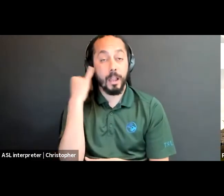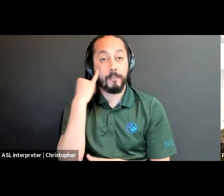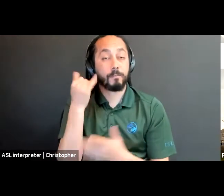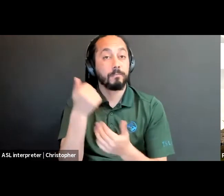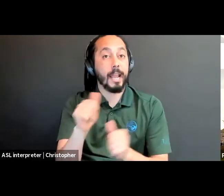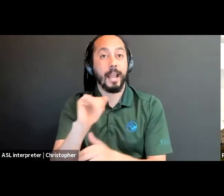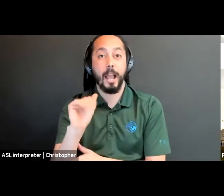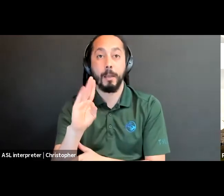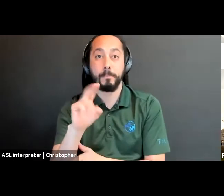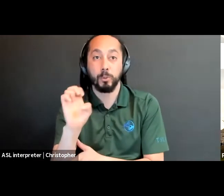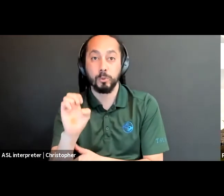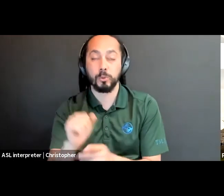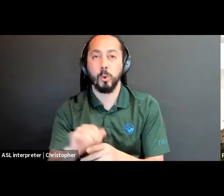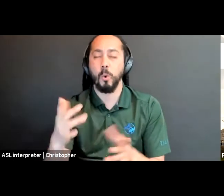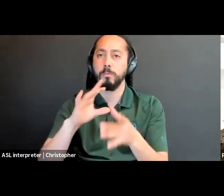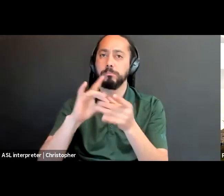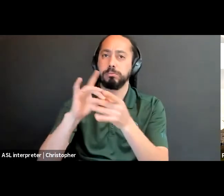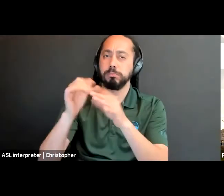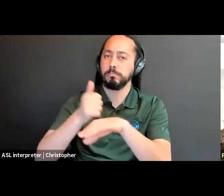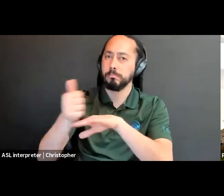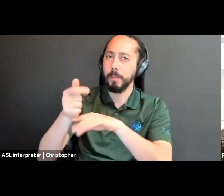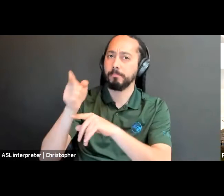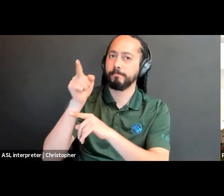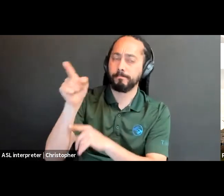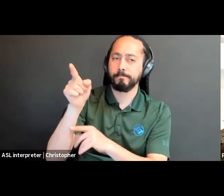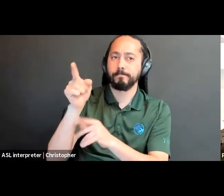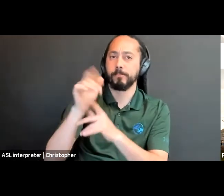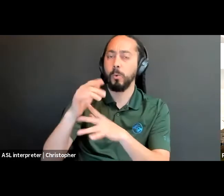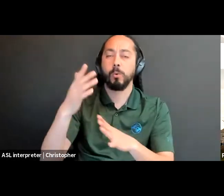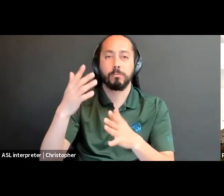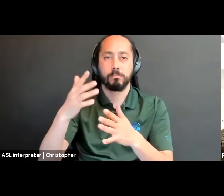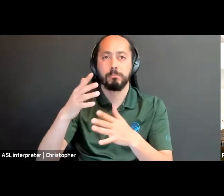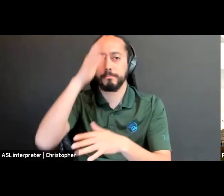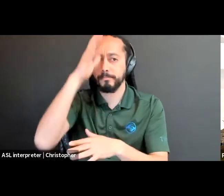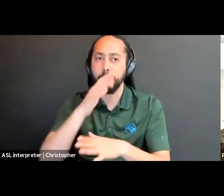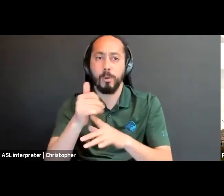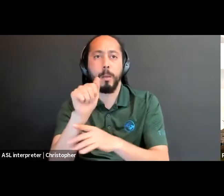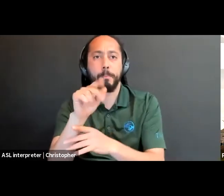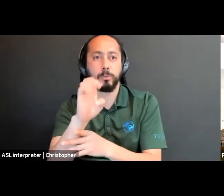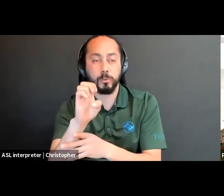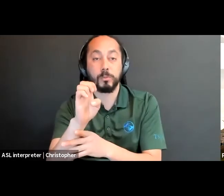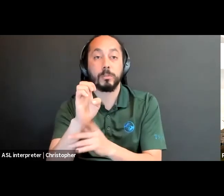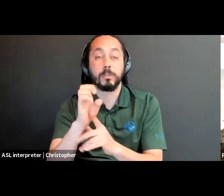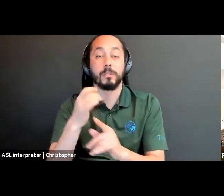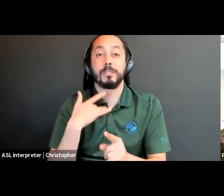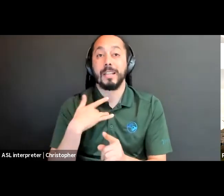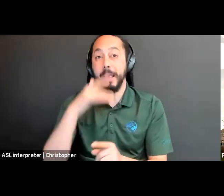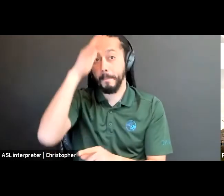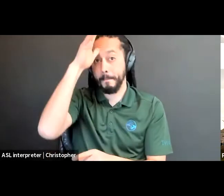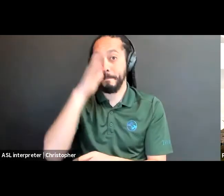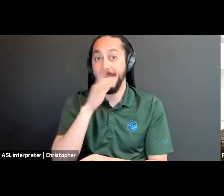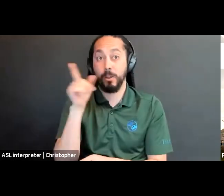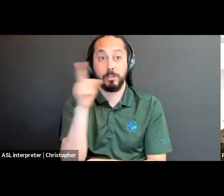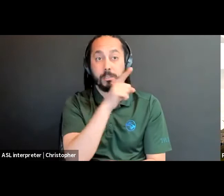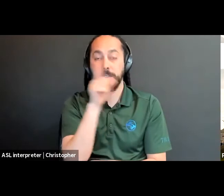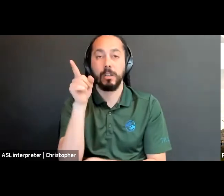allegations of domestic violence or child abuse, a parent has a reasonable basis in fact to be protective and